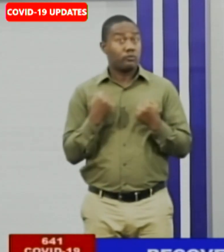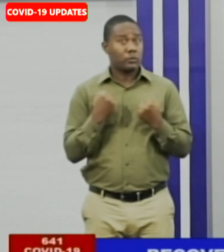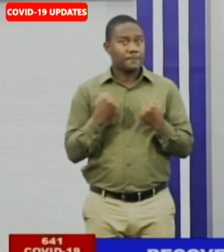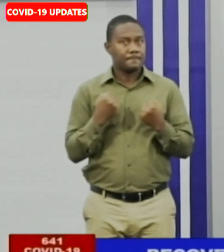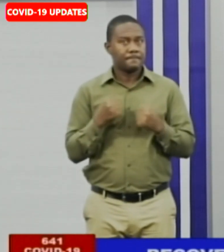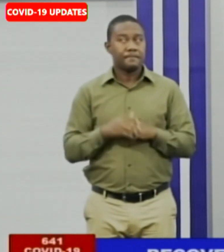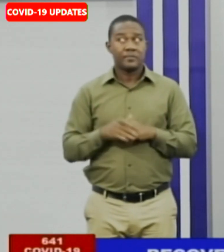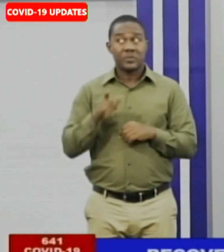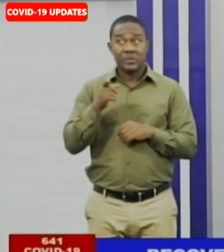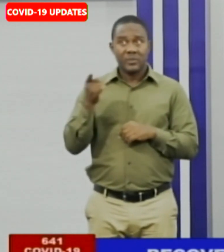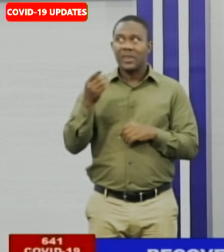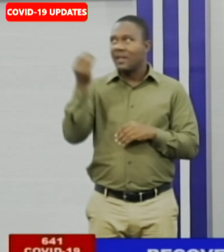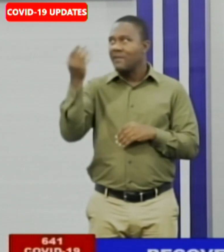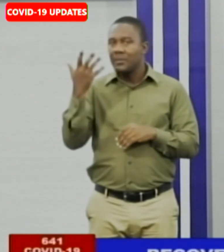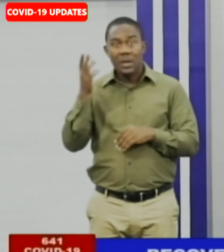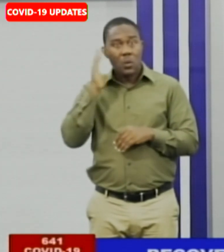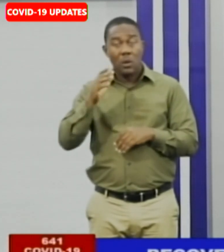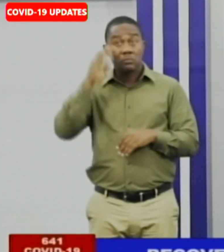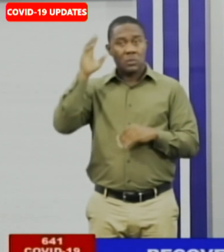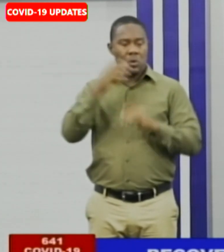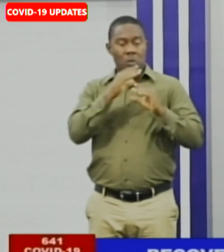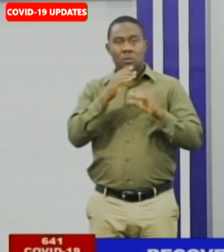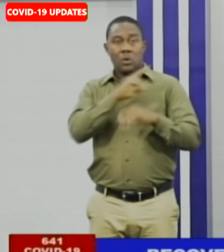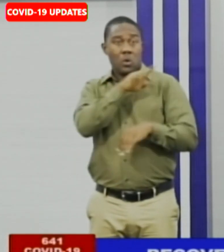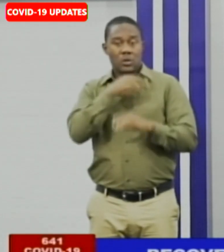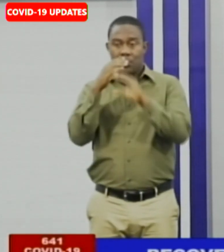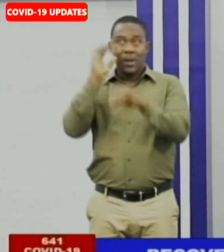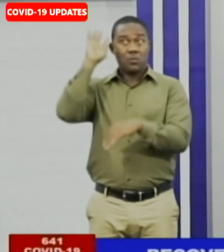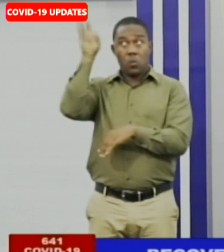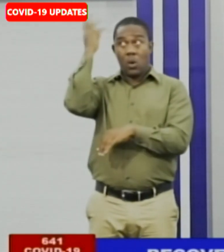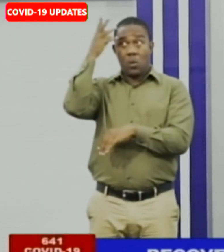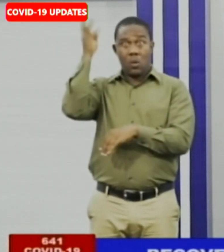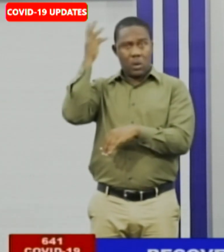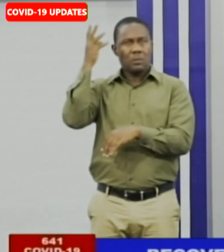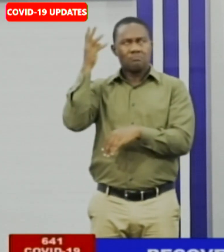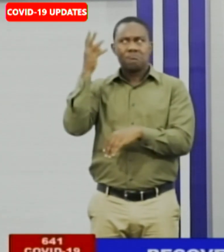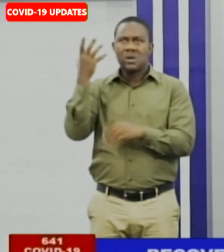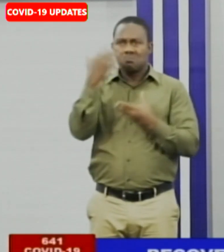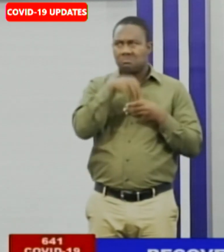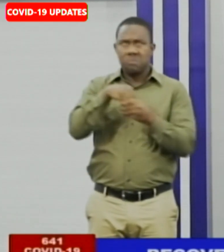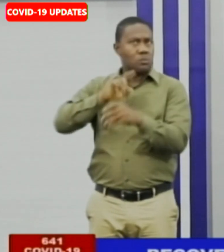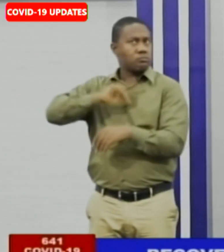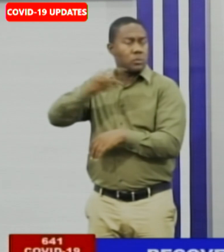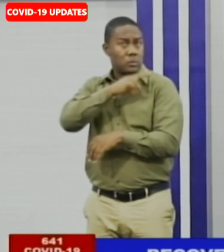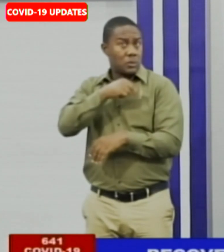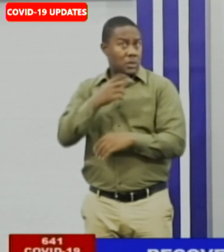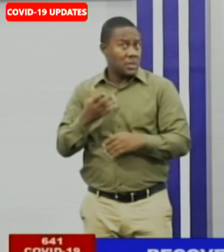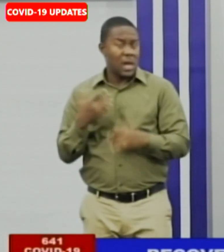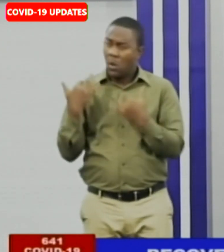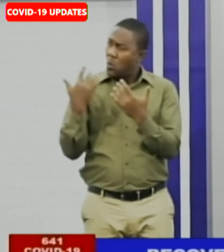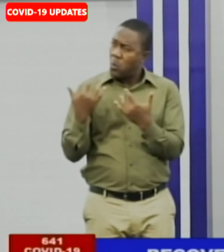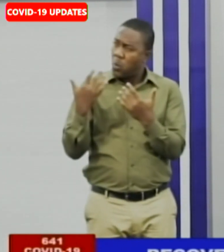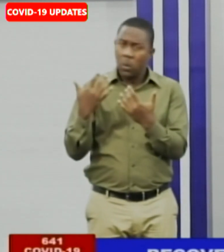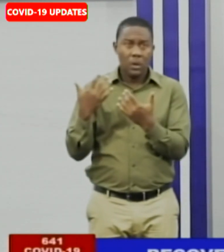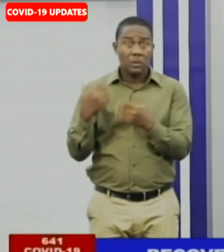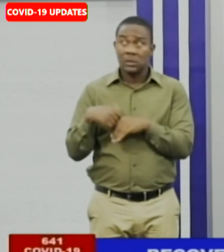ask for ambulance to come and pick me. I was so eager that the ambulance should come so that I can leave early. That fateful Thursday, the ambulance